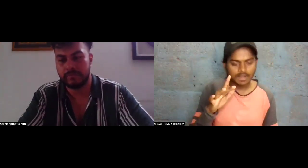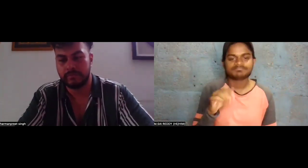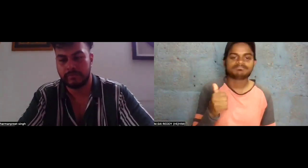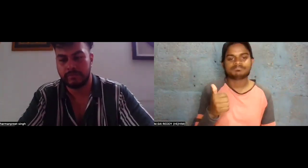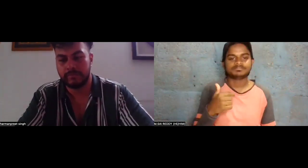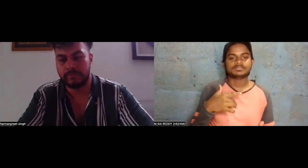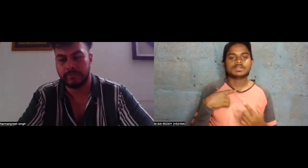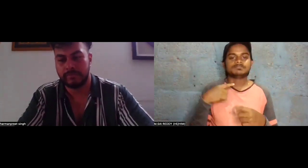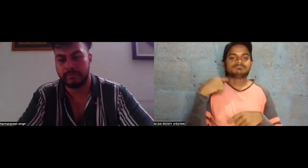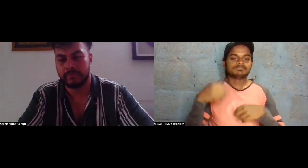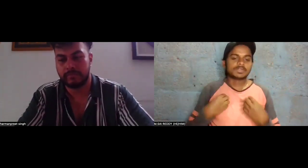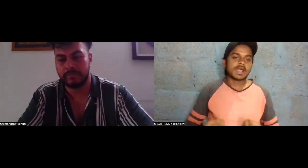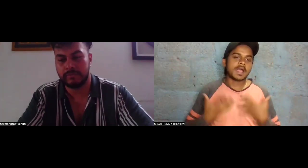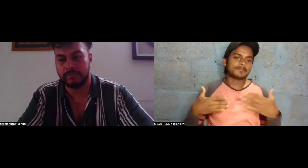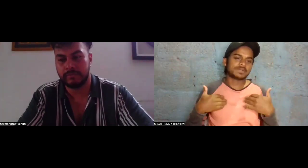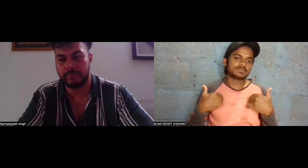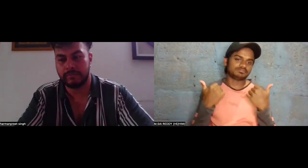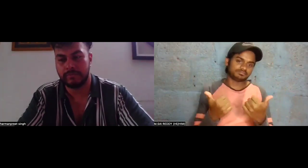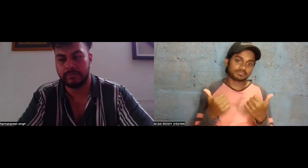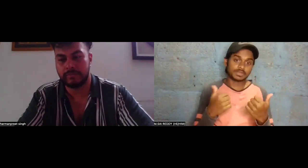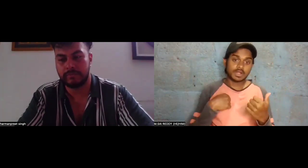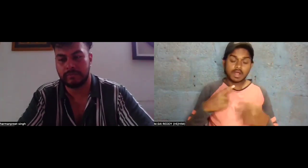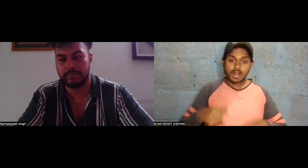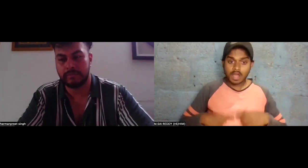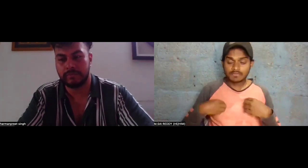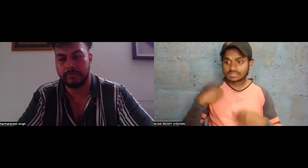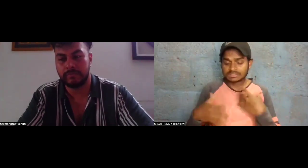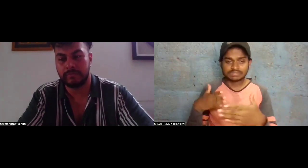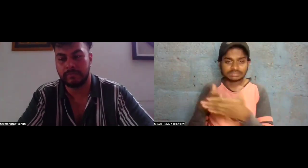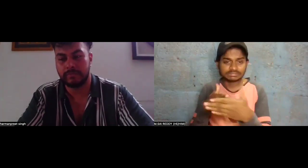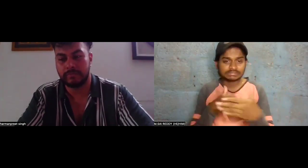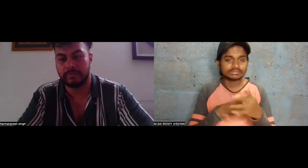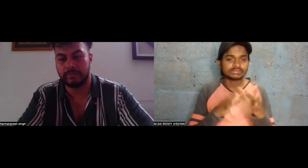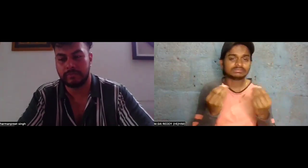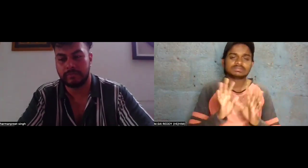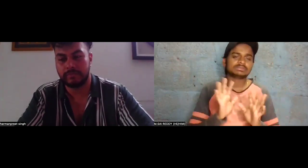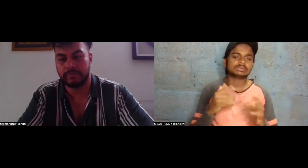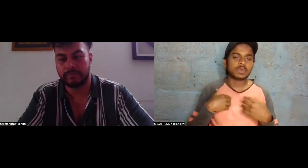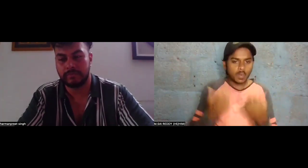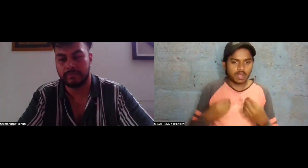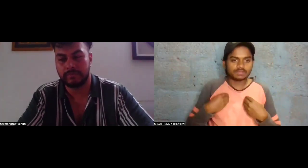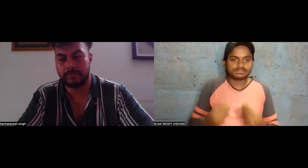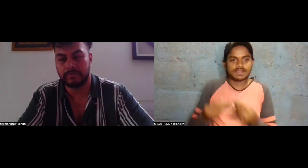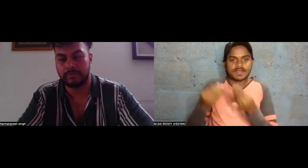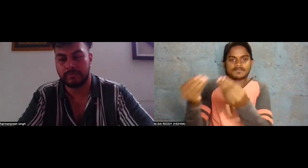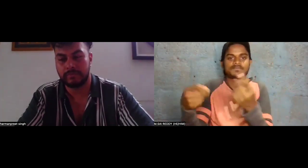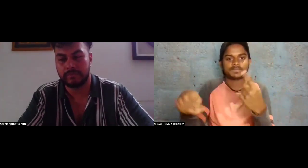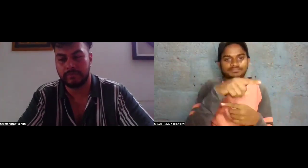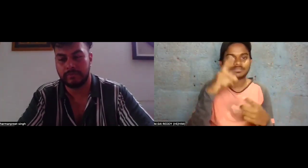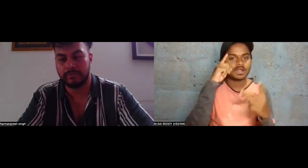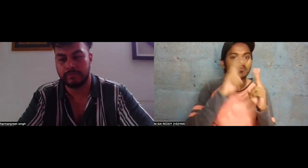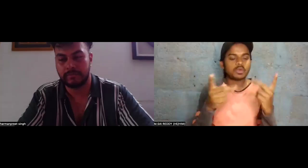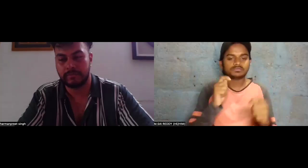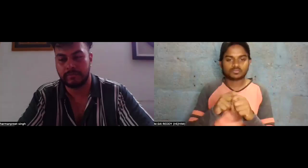spread across so that people will get to know that this is something which is not being happened with me only. I don't